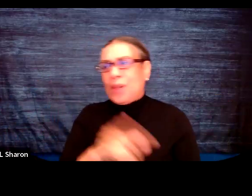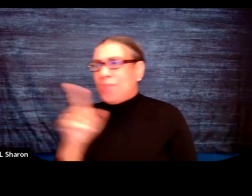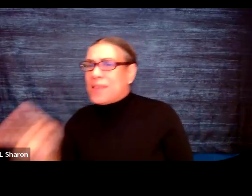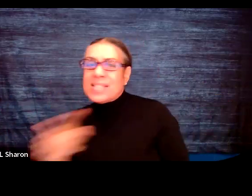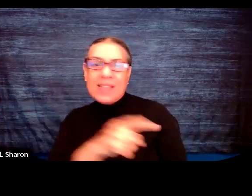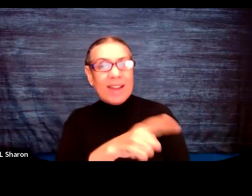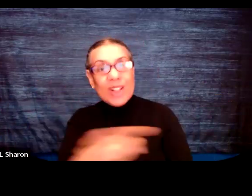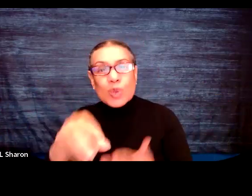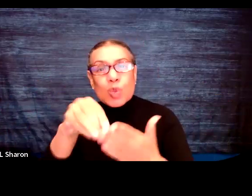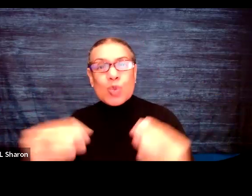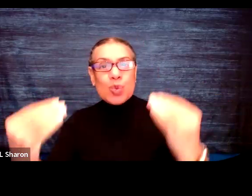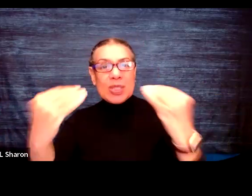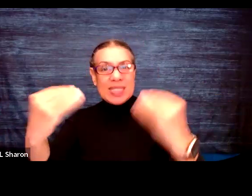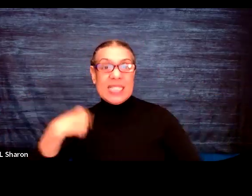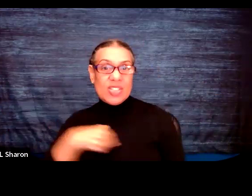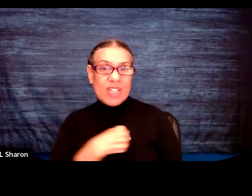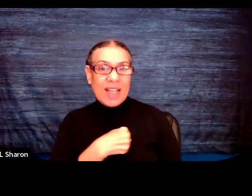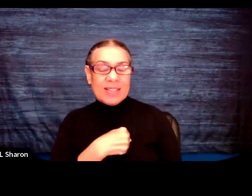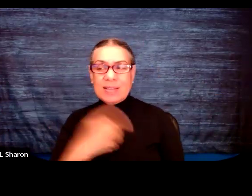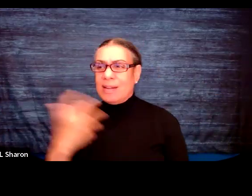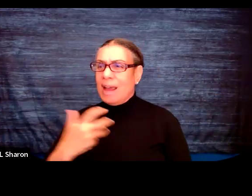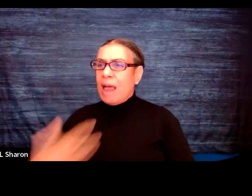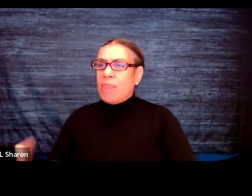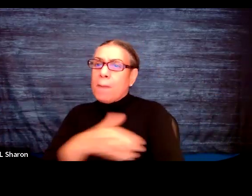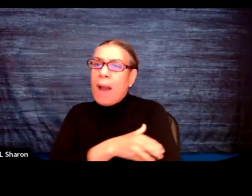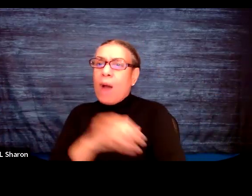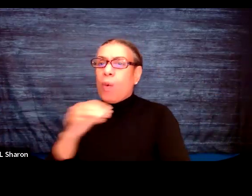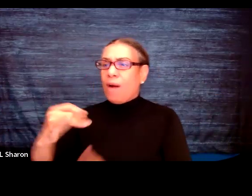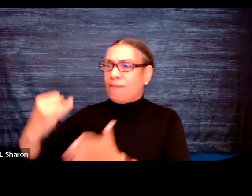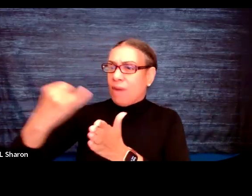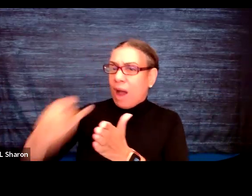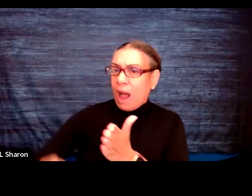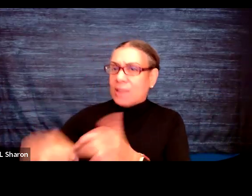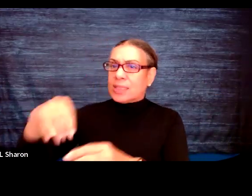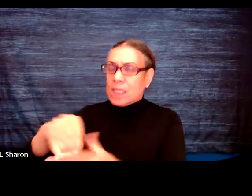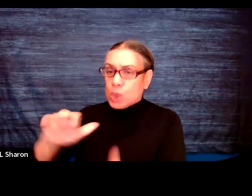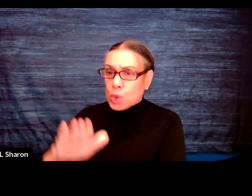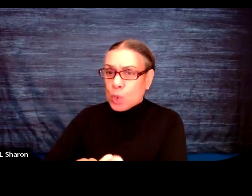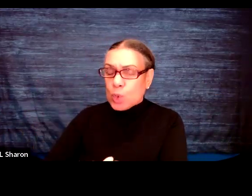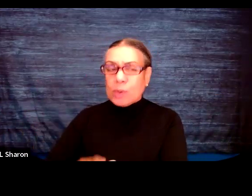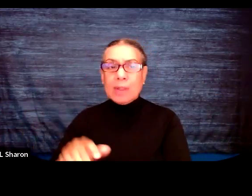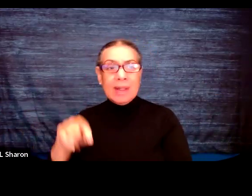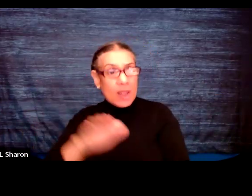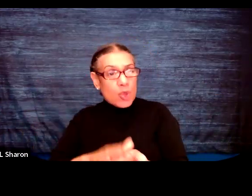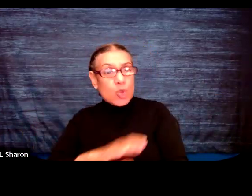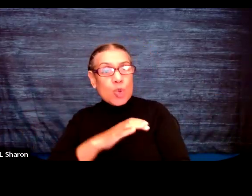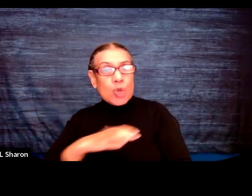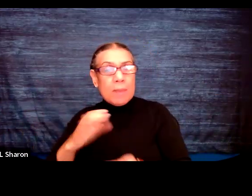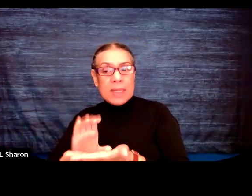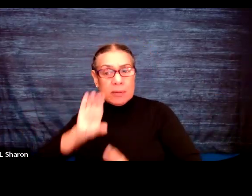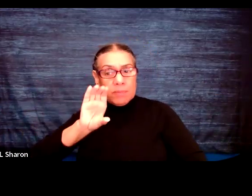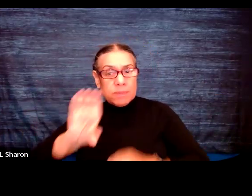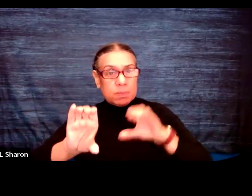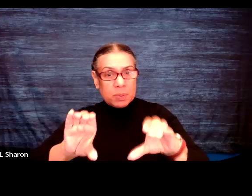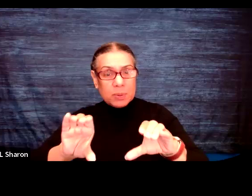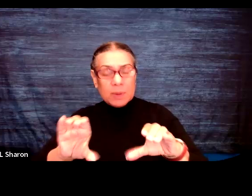teaching us. And to see the power of the arts education now in our schools and the investment that this committee has pushed coming